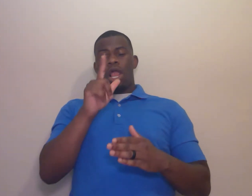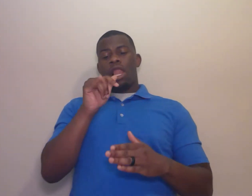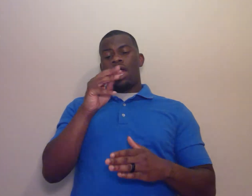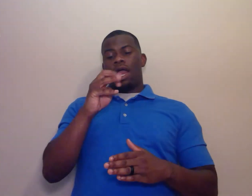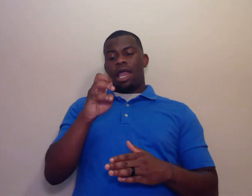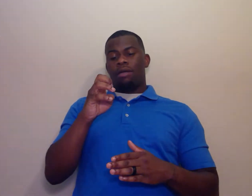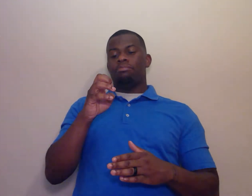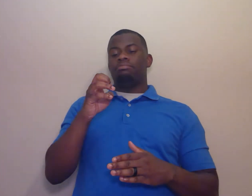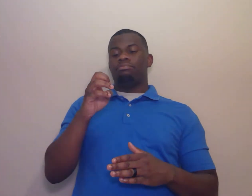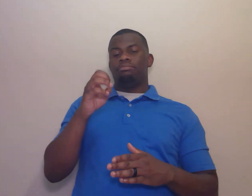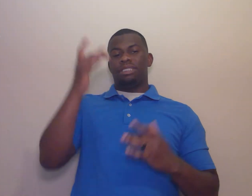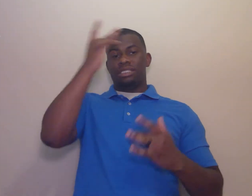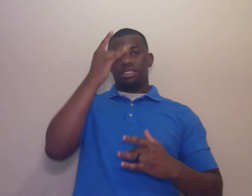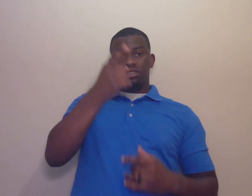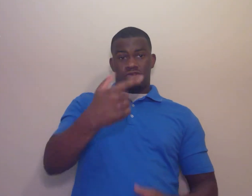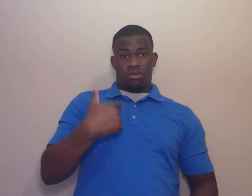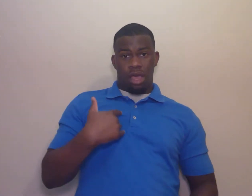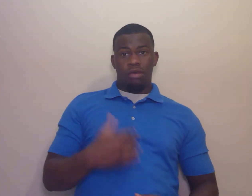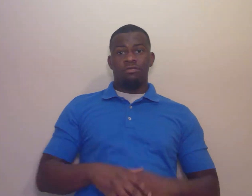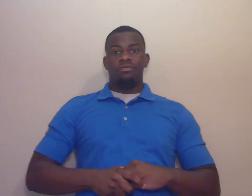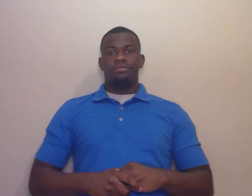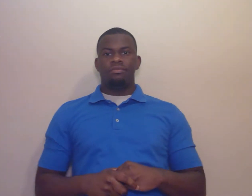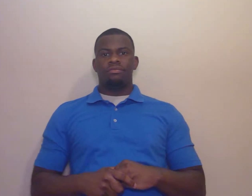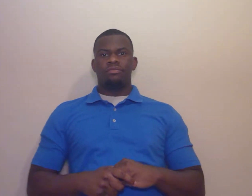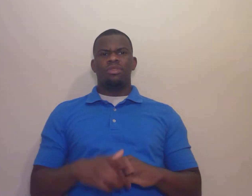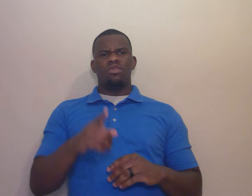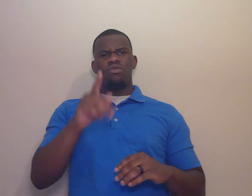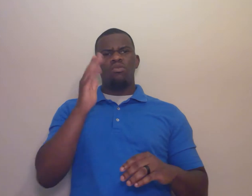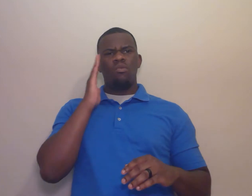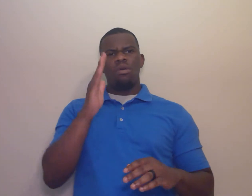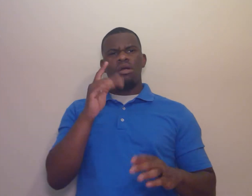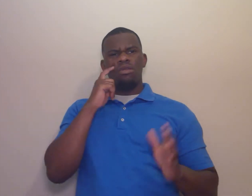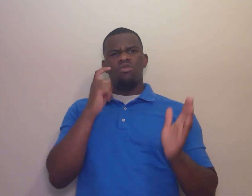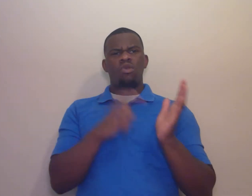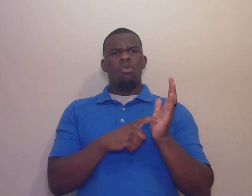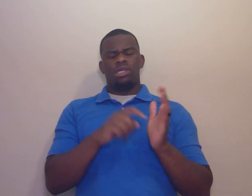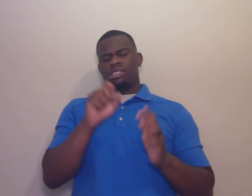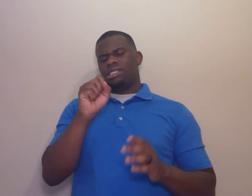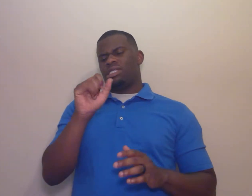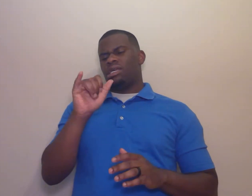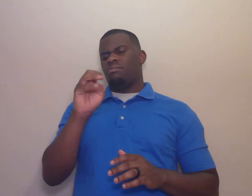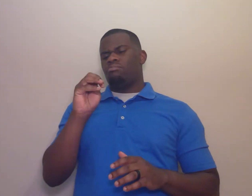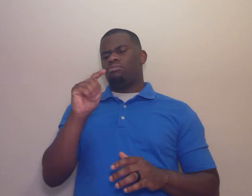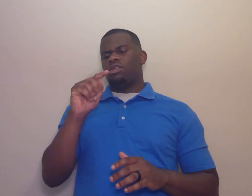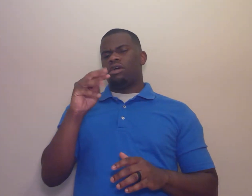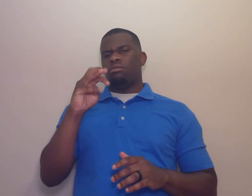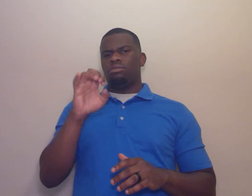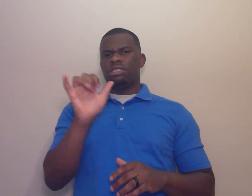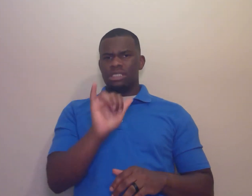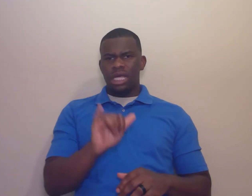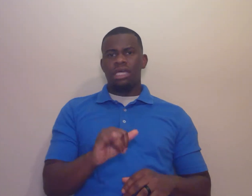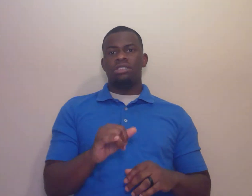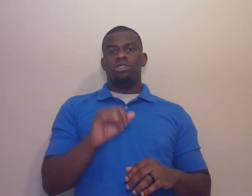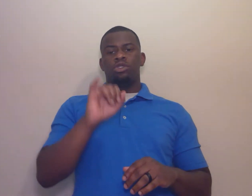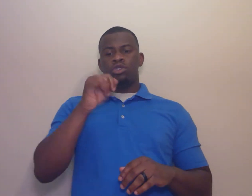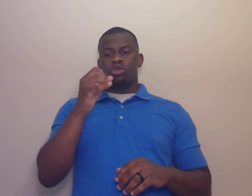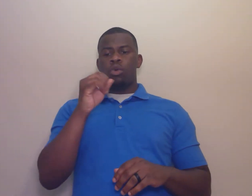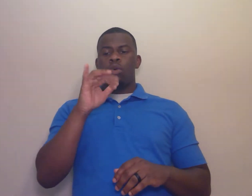and the classic bullseye rash. Catching the disease early is crucial, so antibiotics can be used to treat